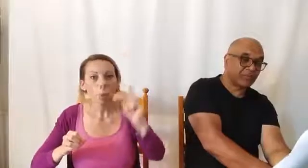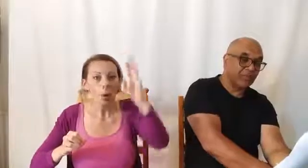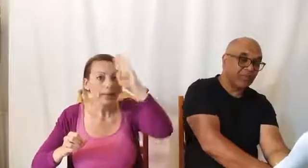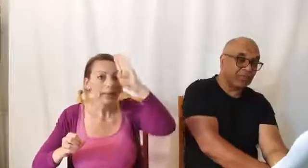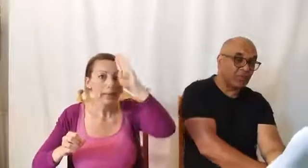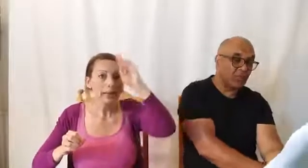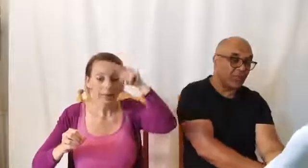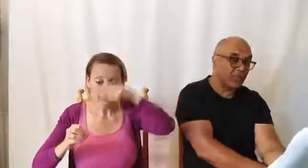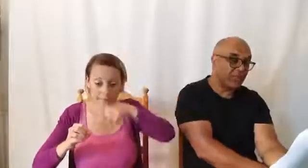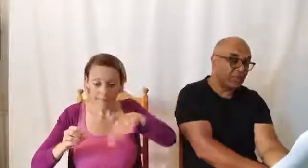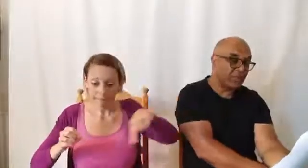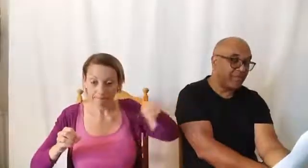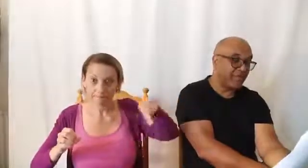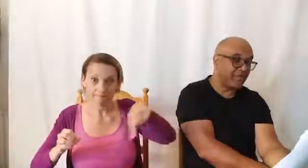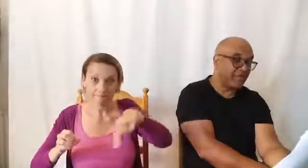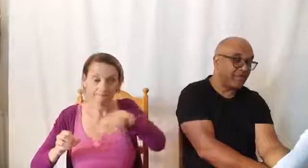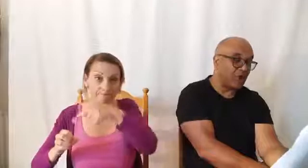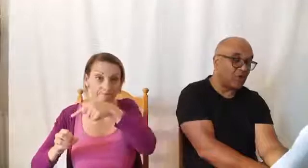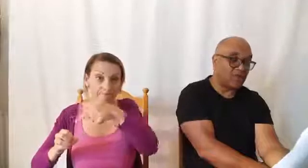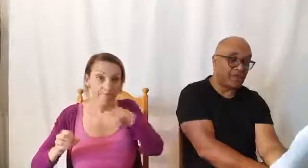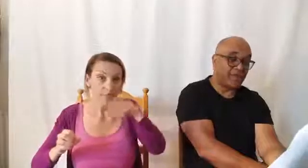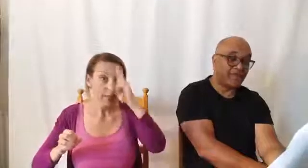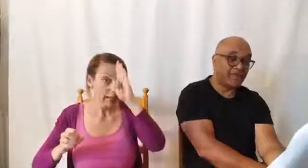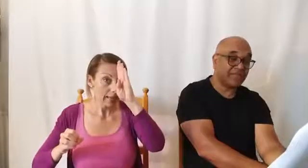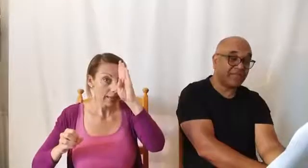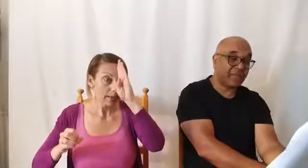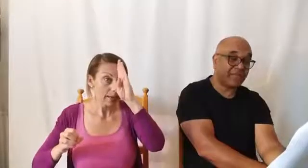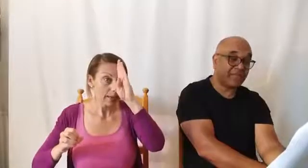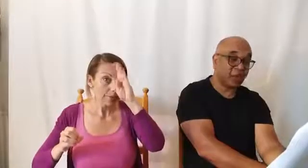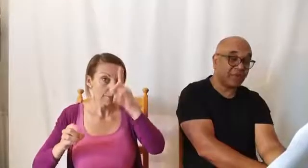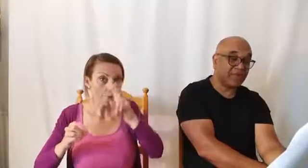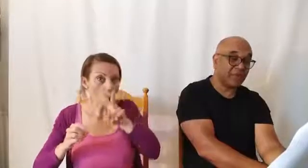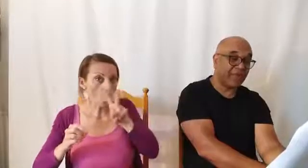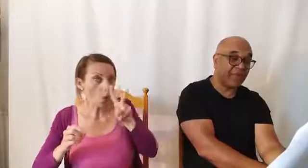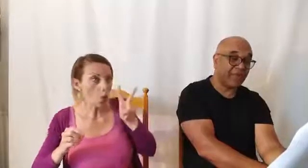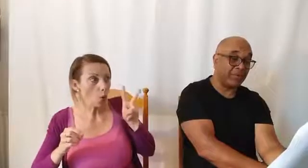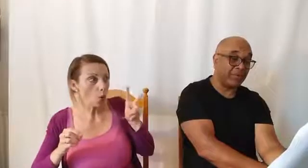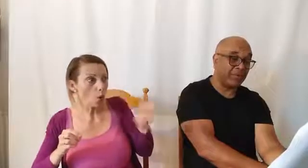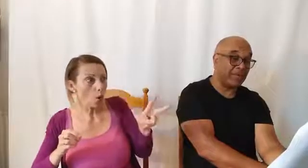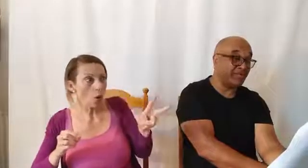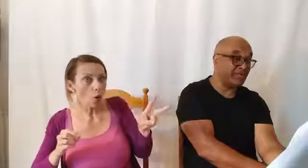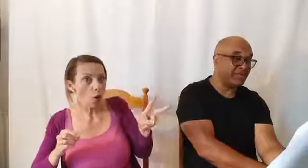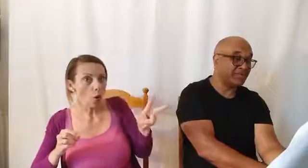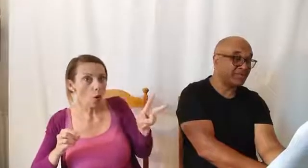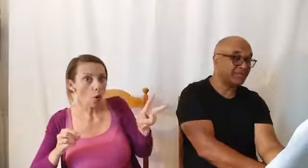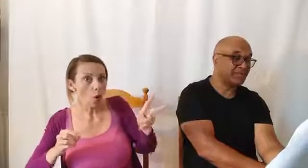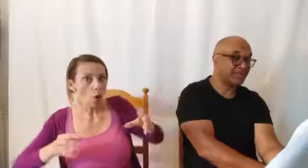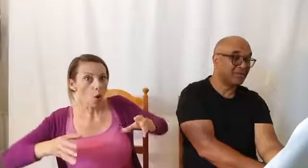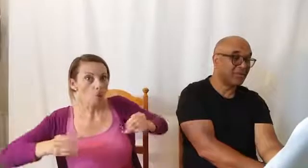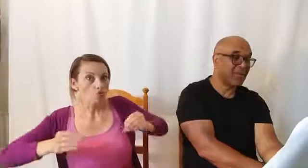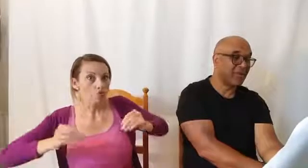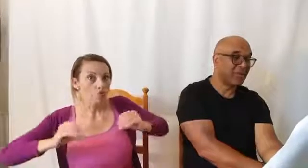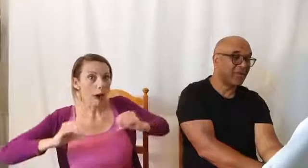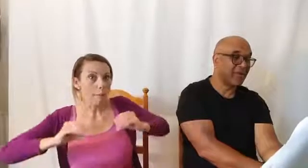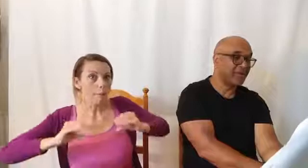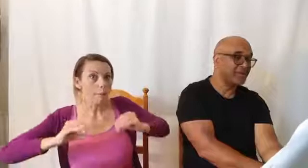Only a short way from him, the very large and very spiky orange crab, named Chris, lay watching Ben approach his